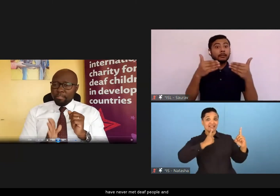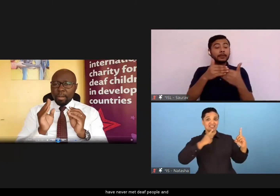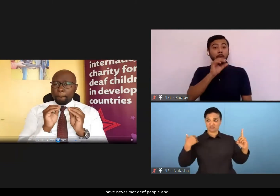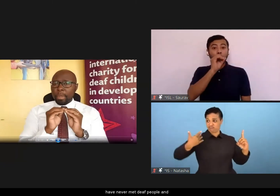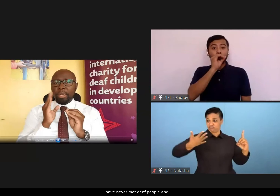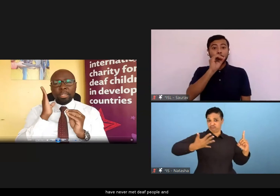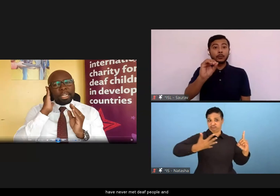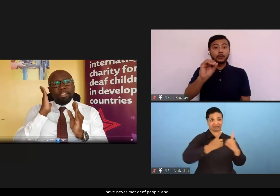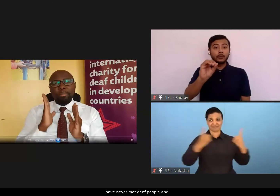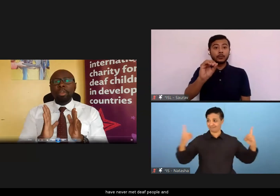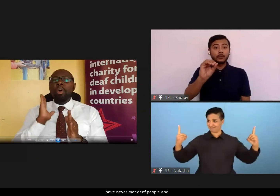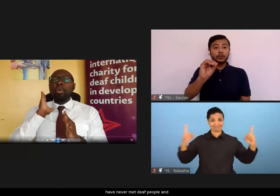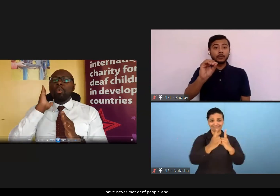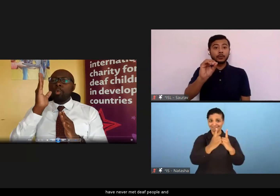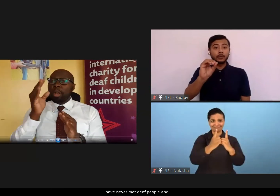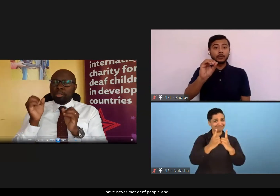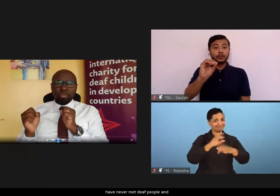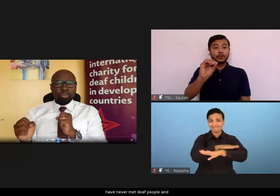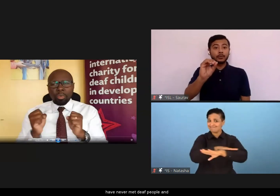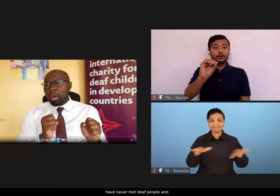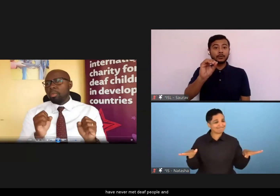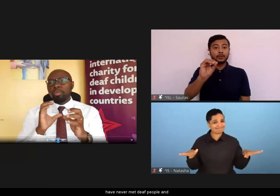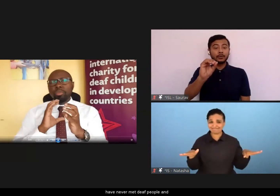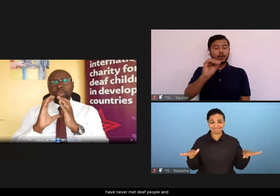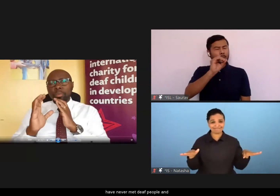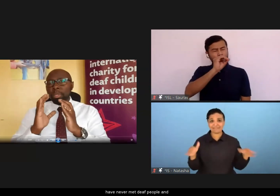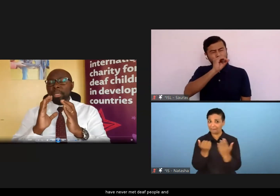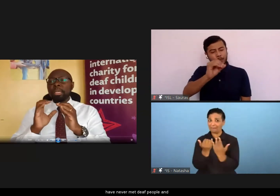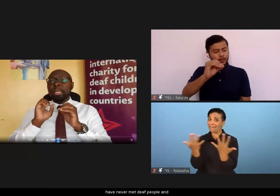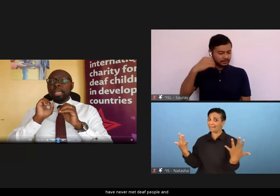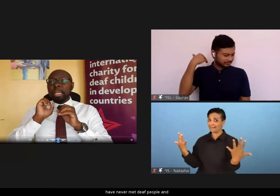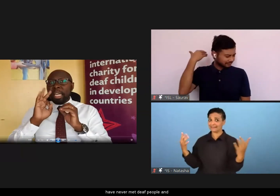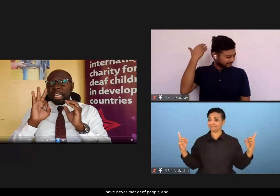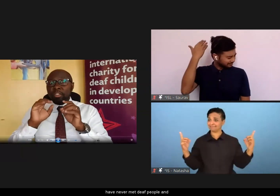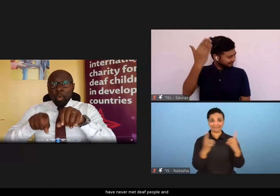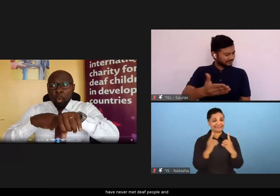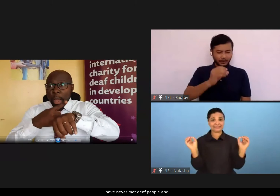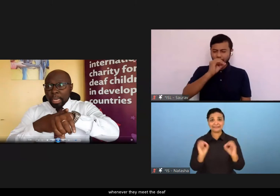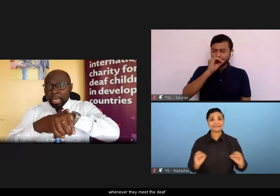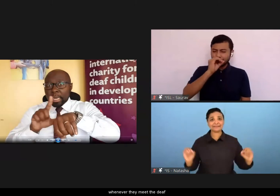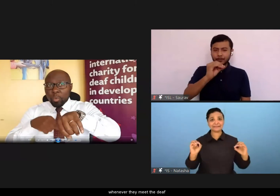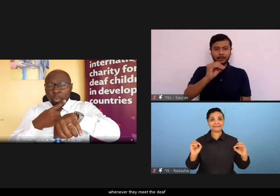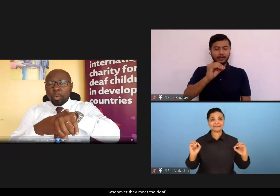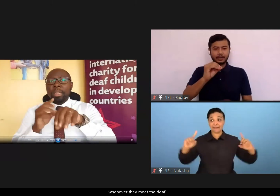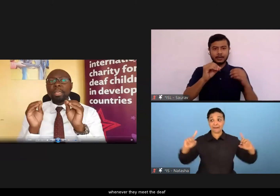Yeah, we have people who have never met deaf people, and they will struggle to communicate